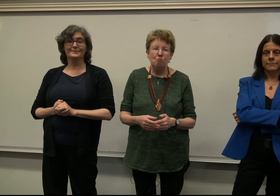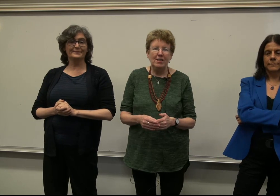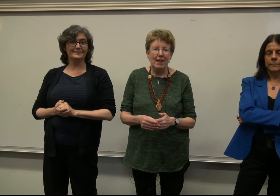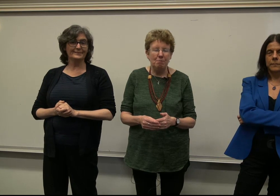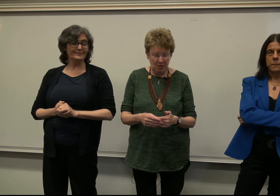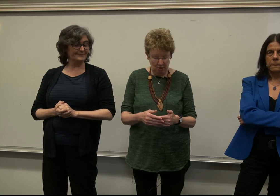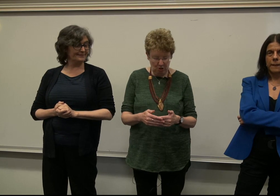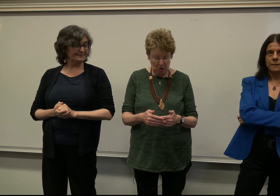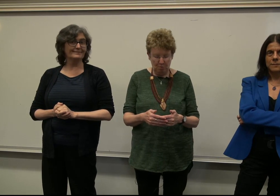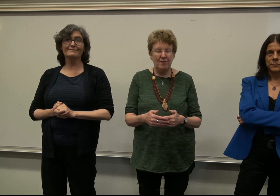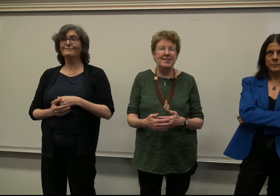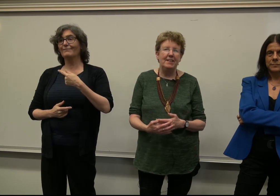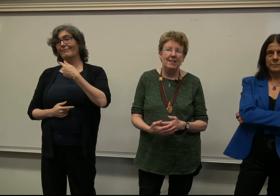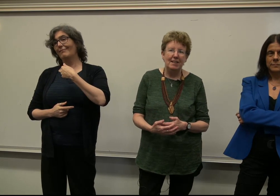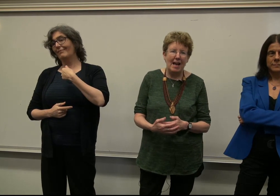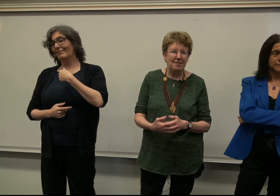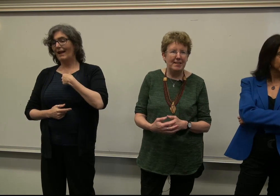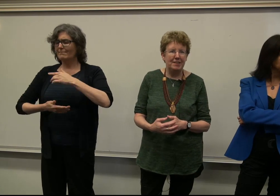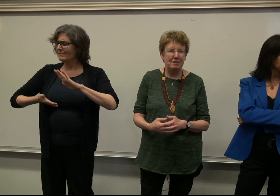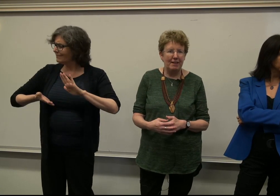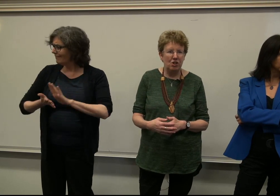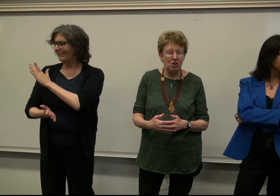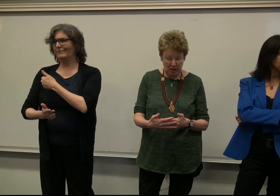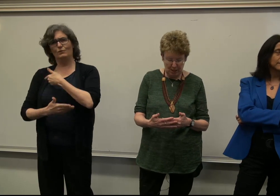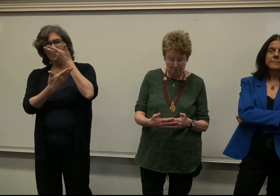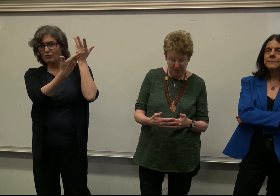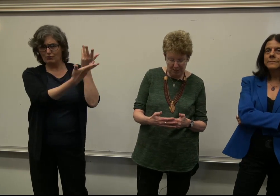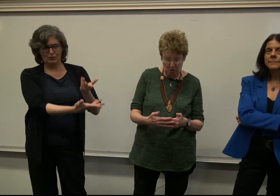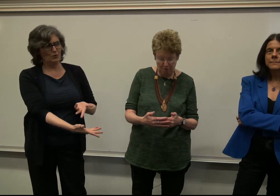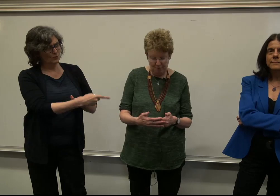Okay, I'm really happy to introduce Professor Antonella